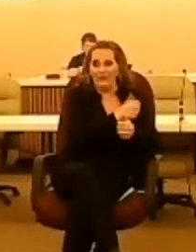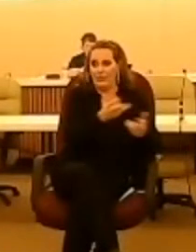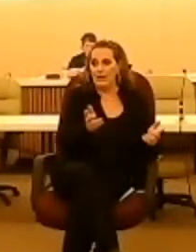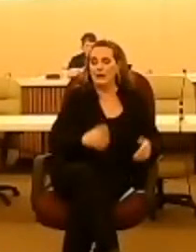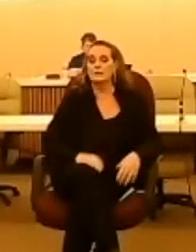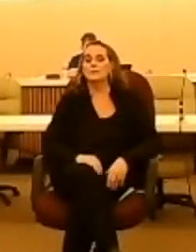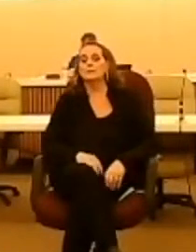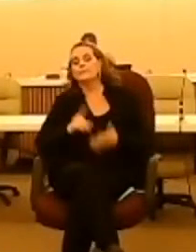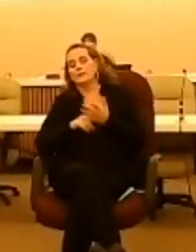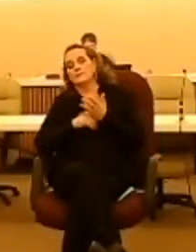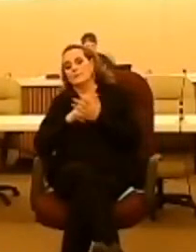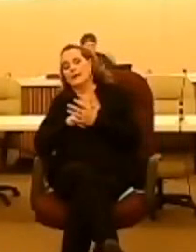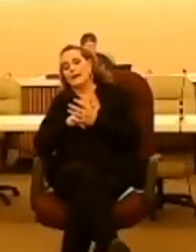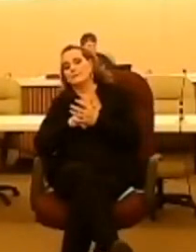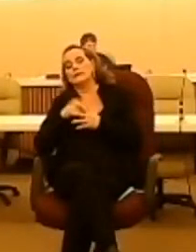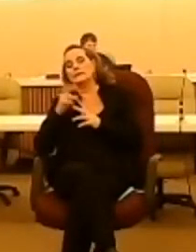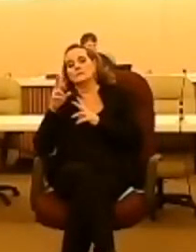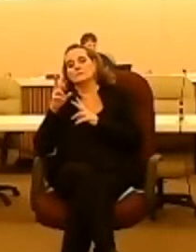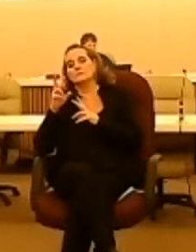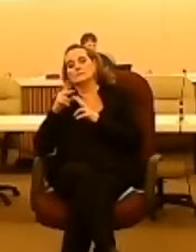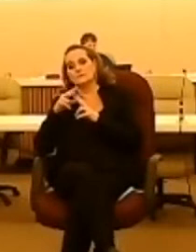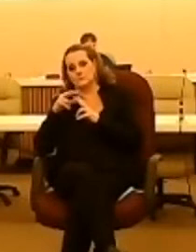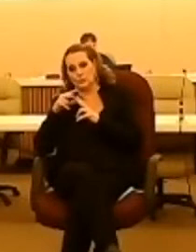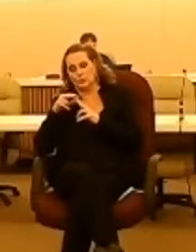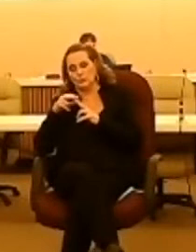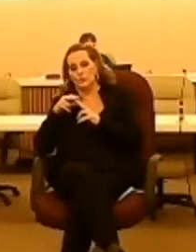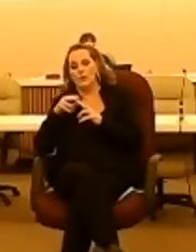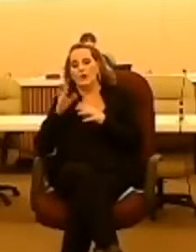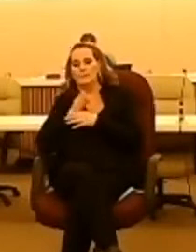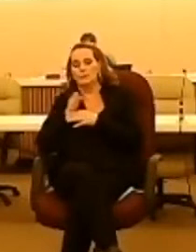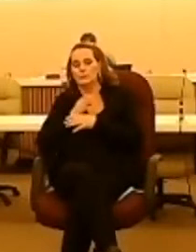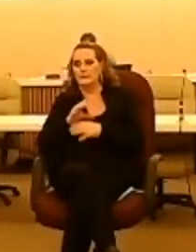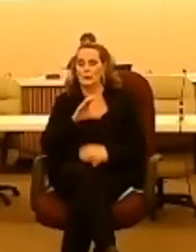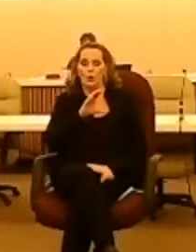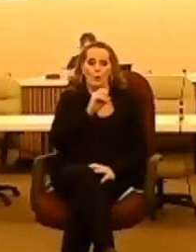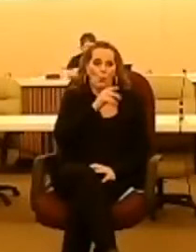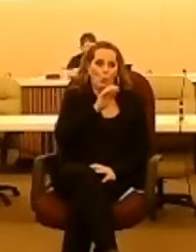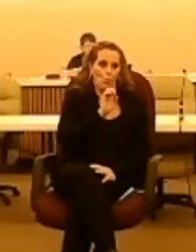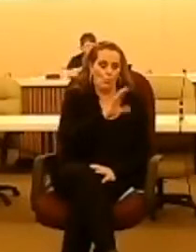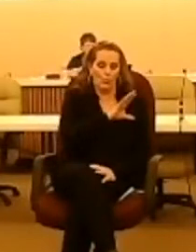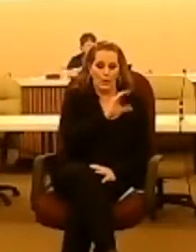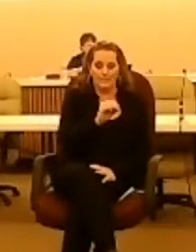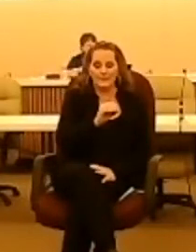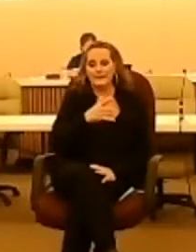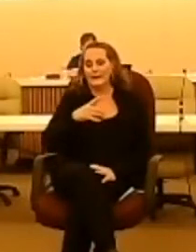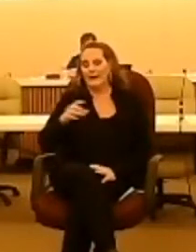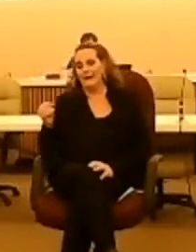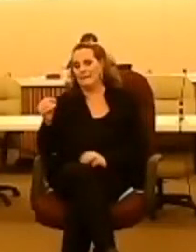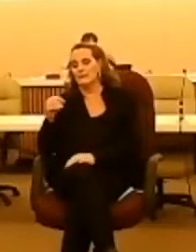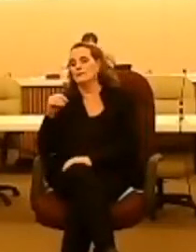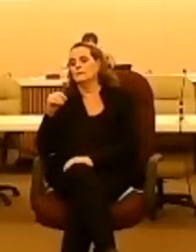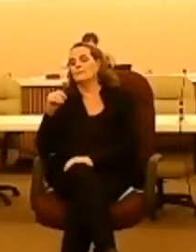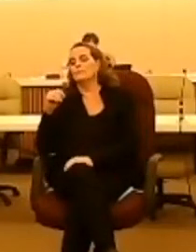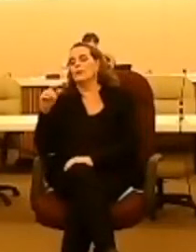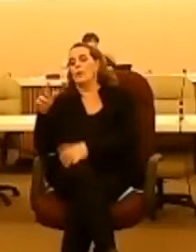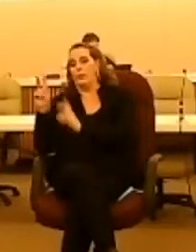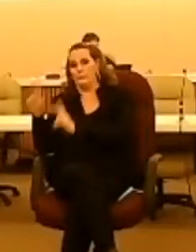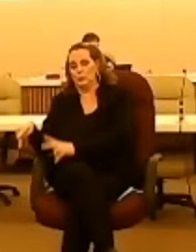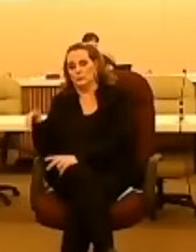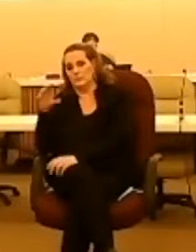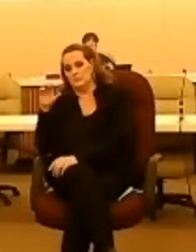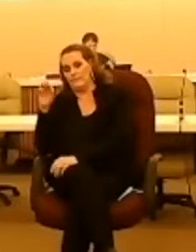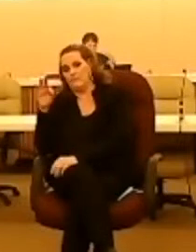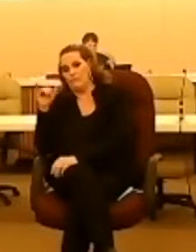it's a joint ownership between the corporation and the franchise operator, in which case they typically create an